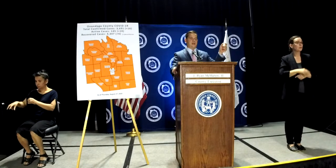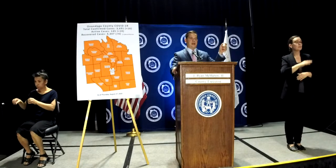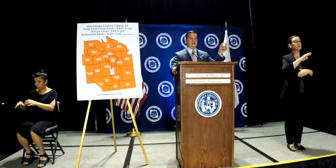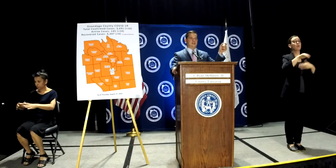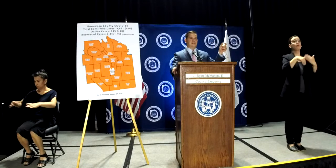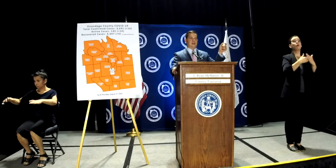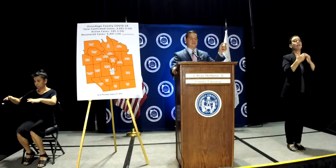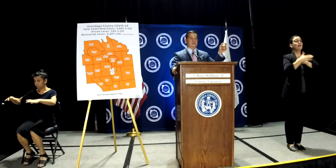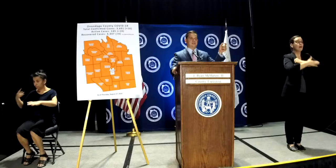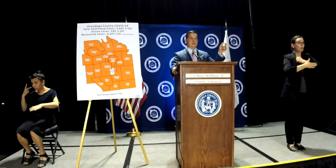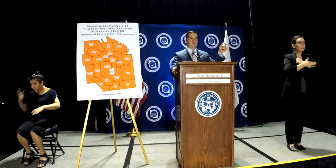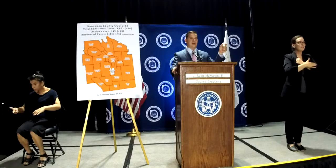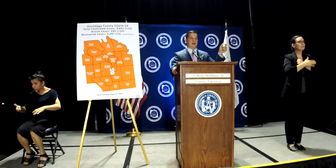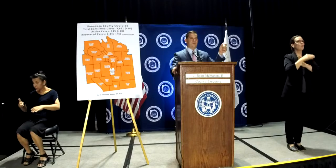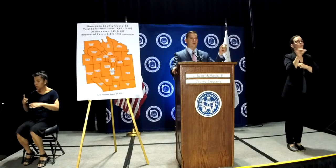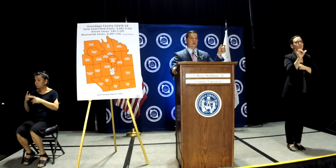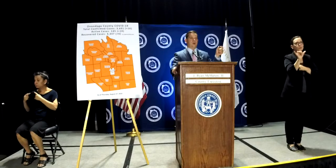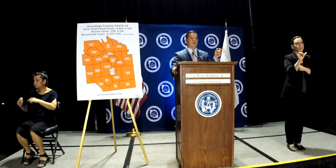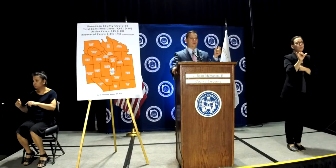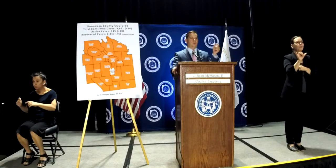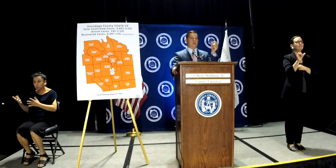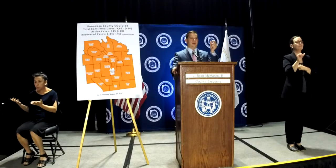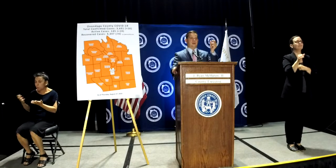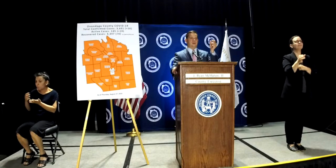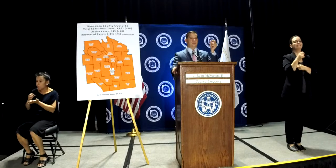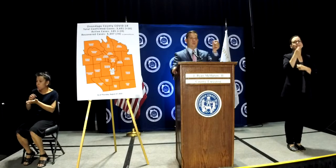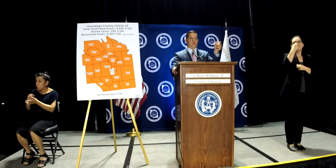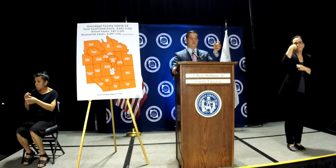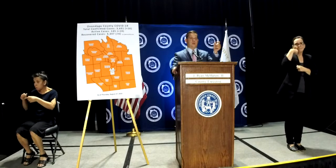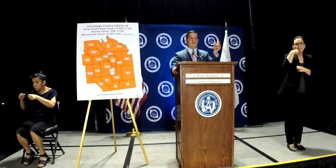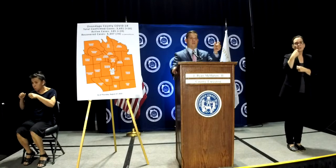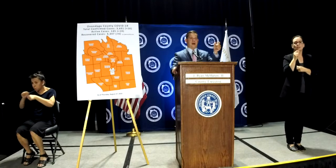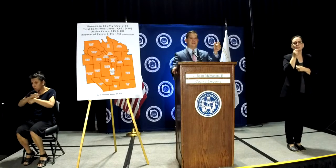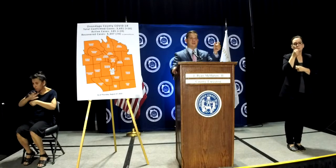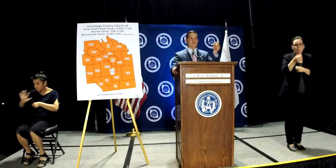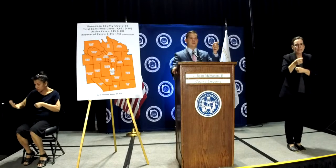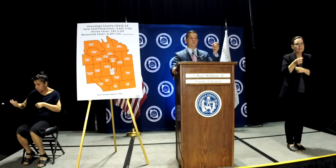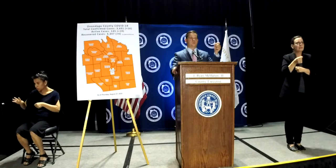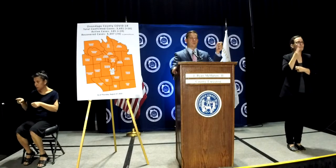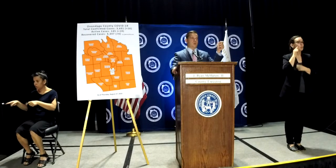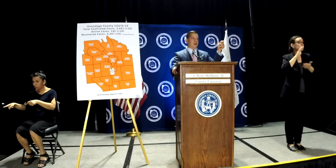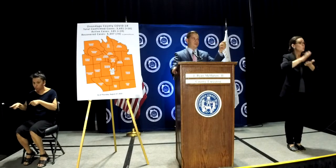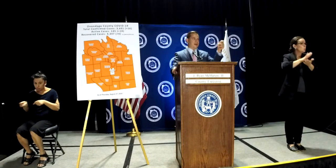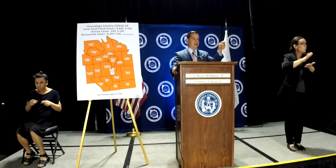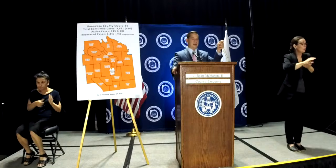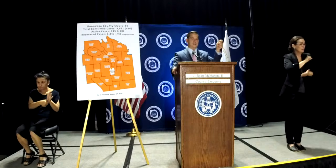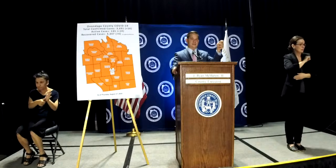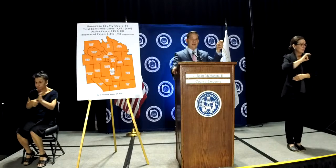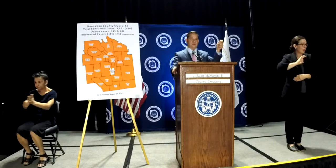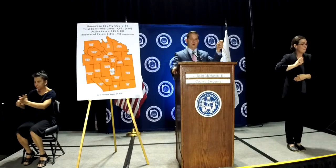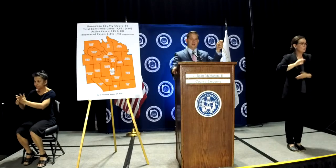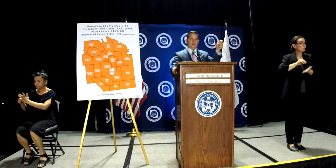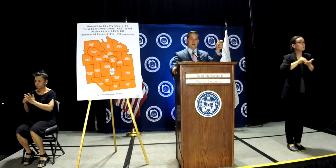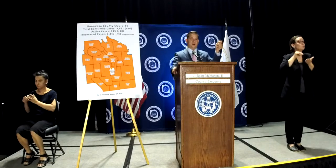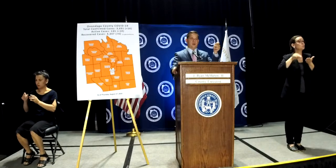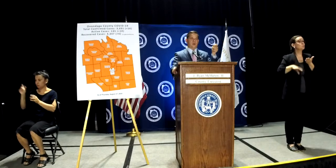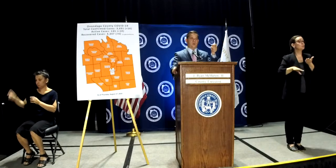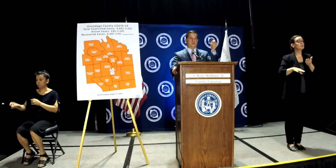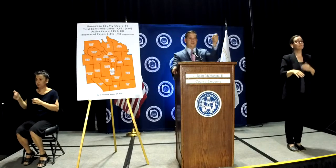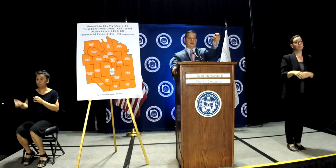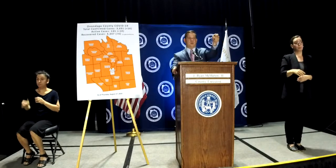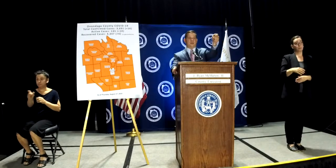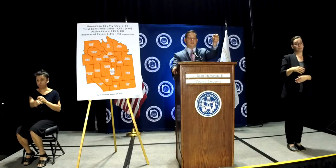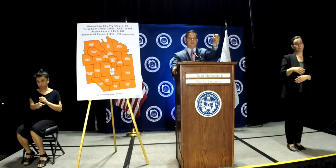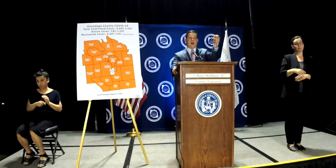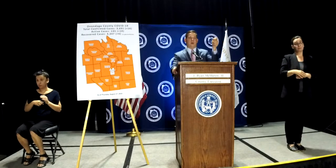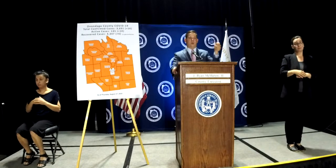and diagnostic tests at the same time. When we get pooled saliva positives, we have the diagnostic test right there. We